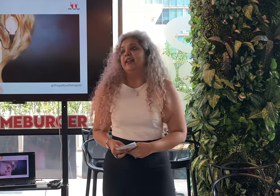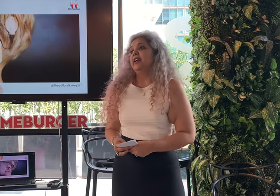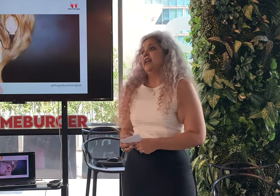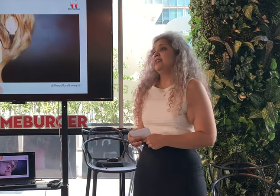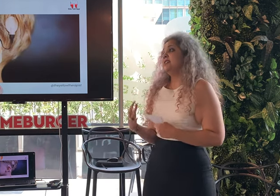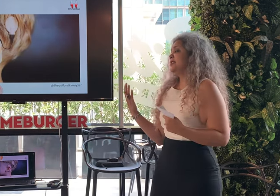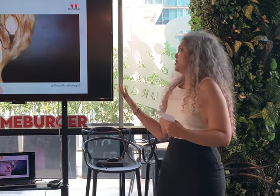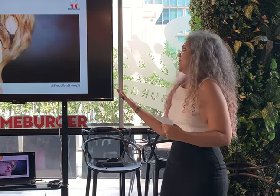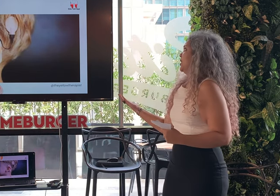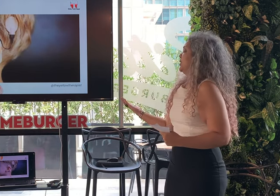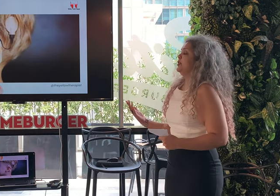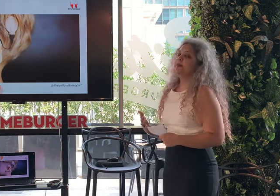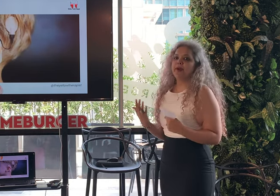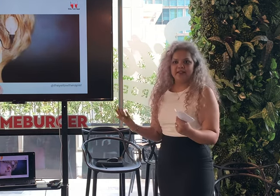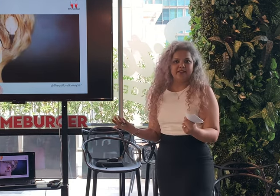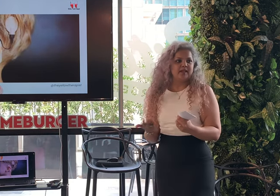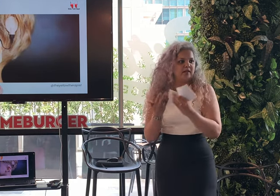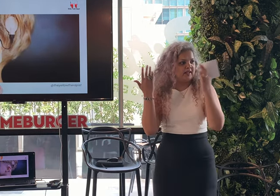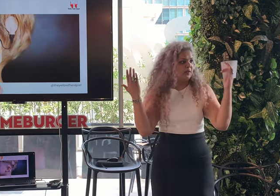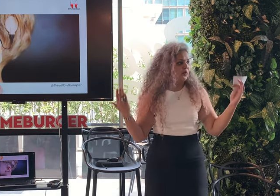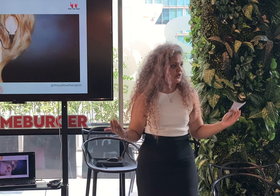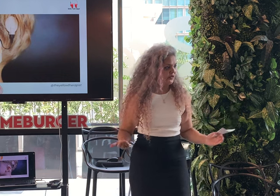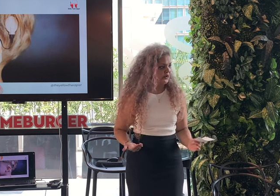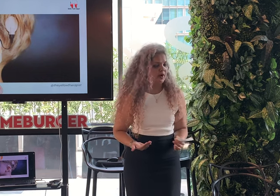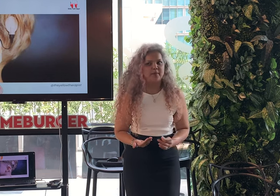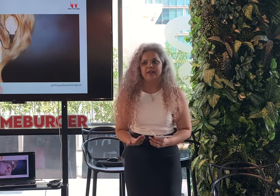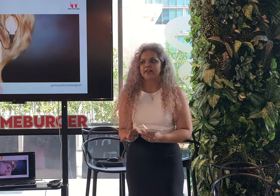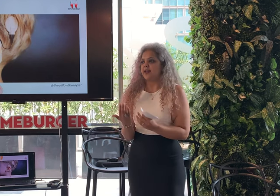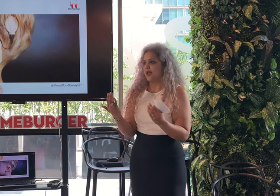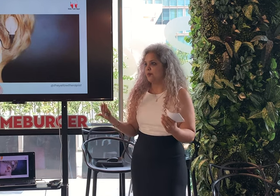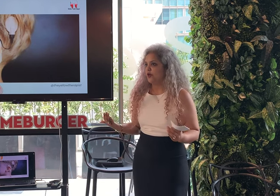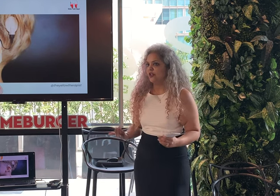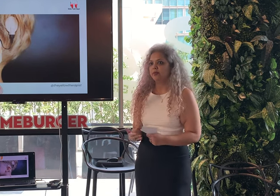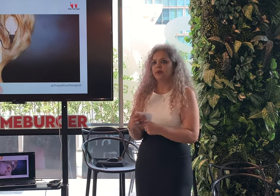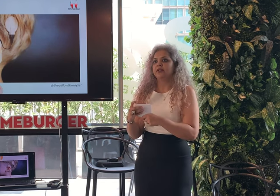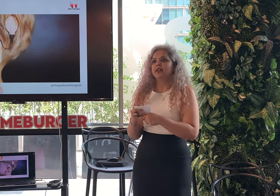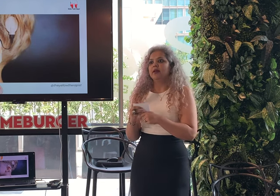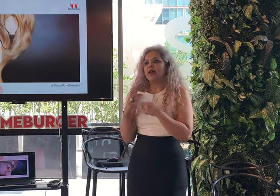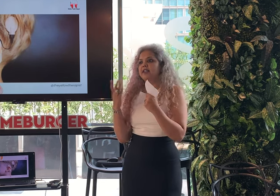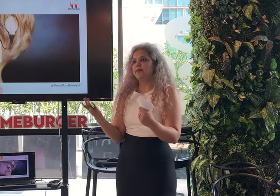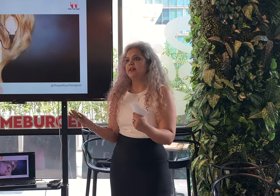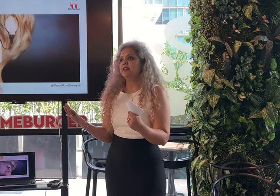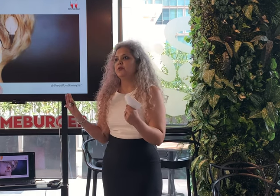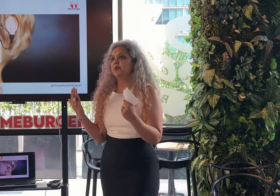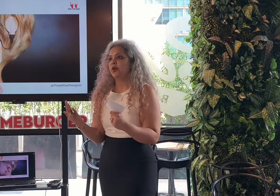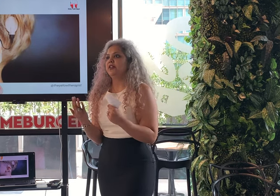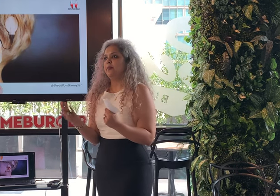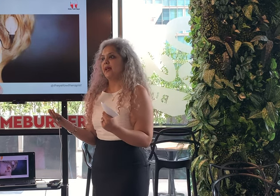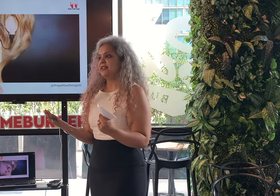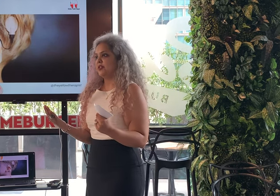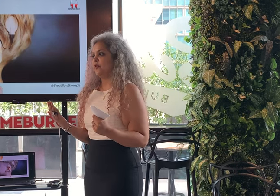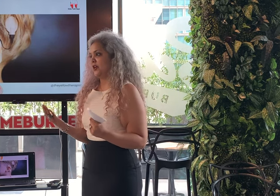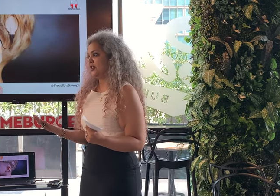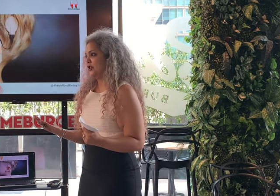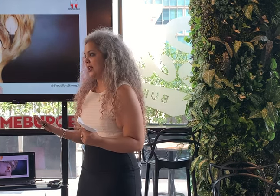It is the parents. I think most of you are parents. I am not. But as parents, we want the best for our child.